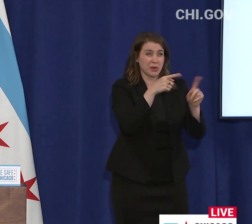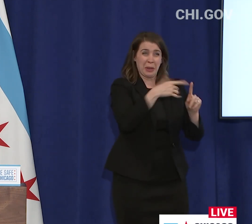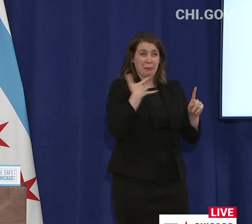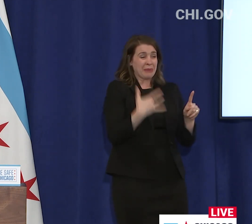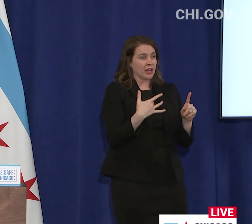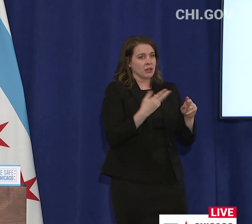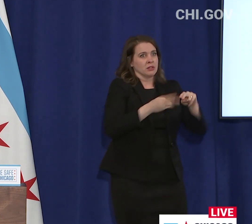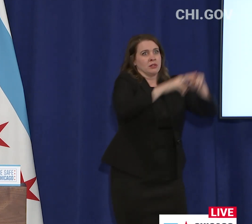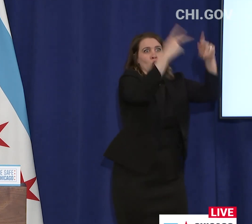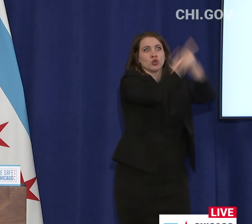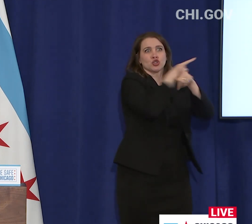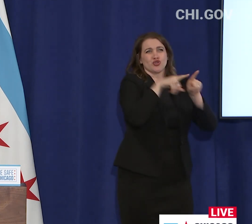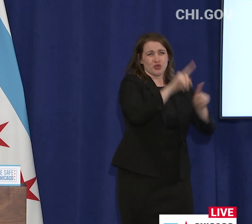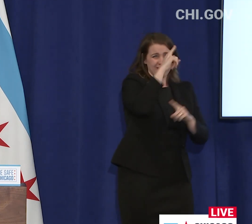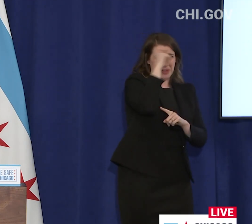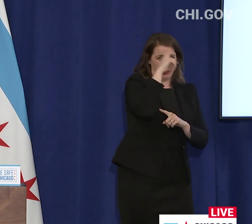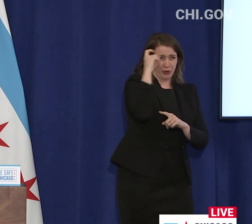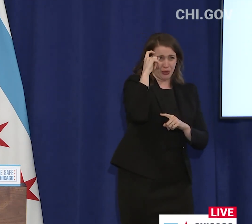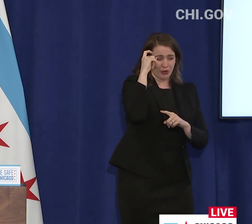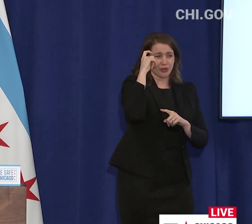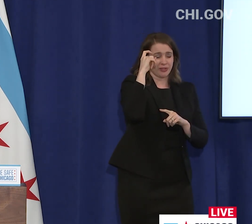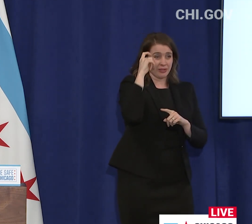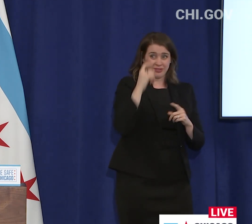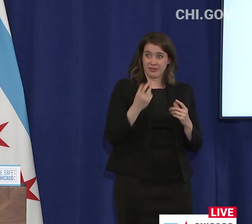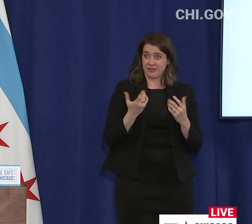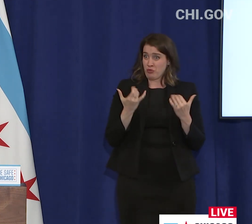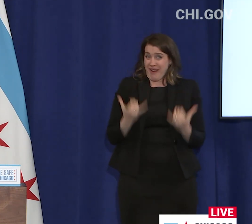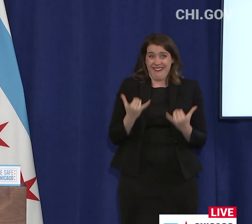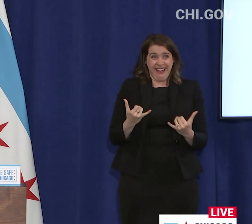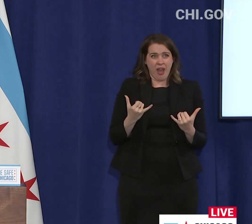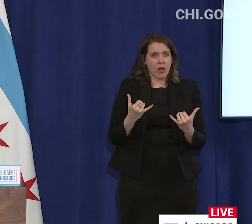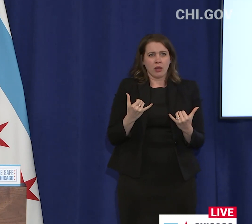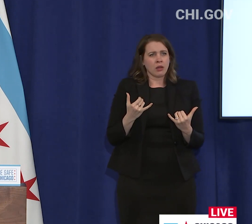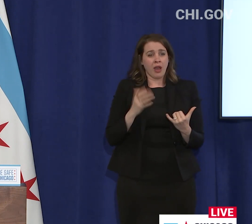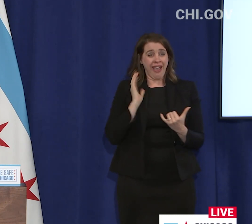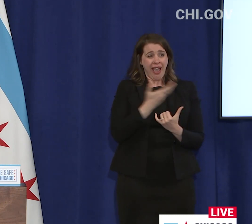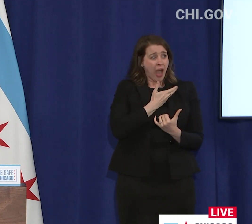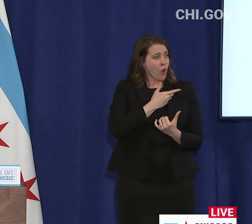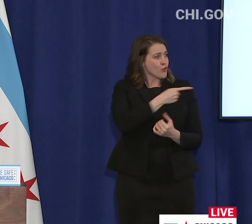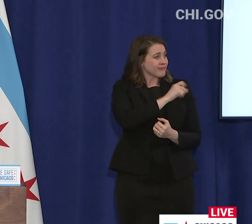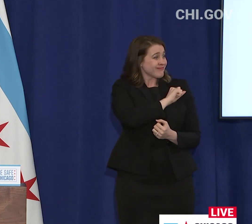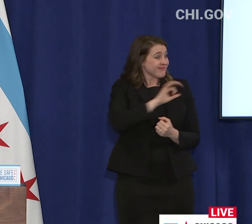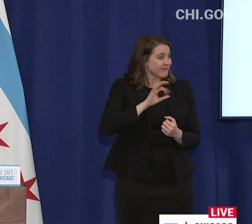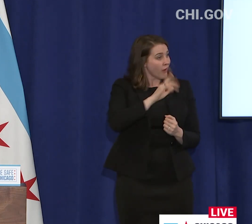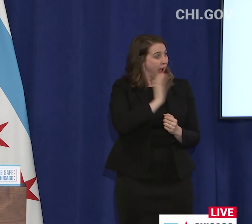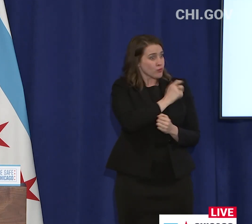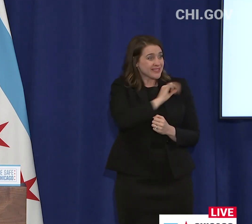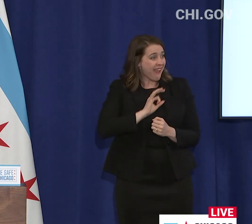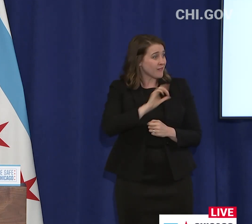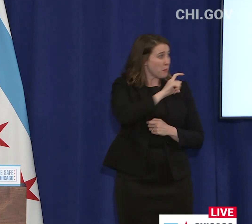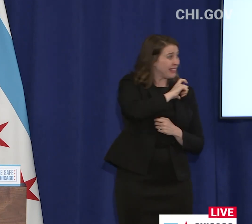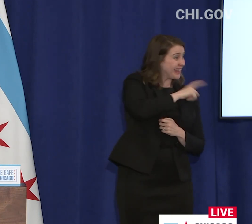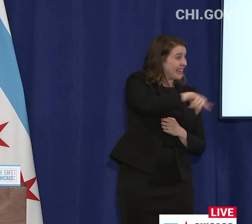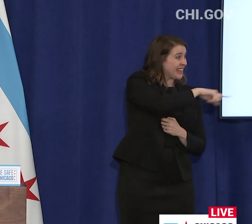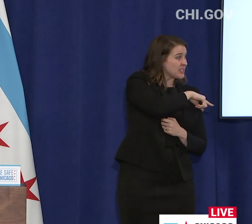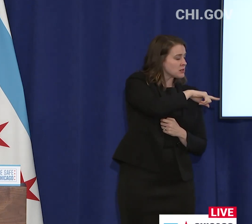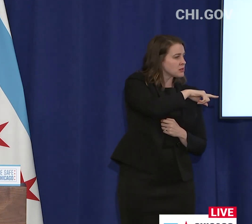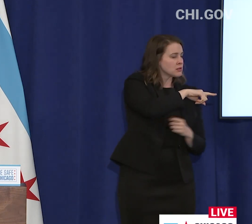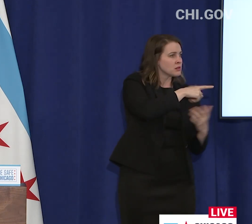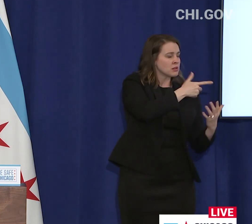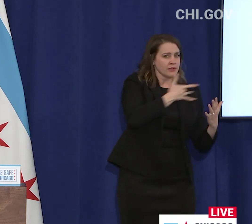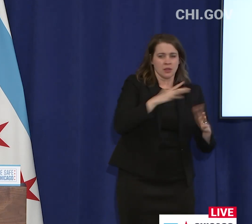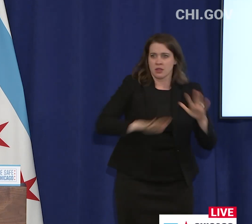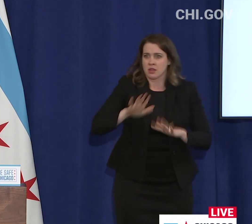and it's even more demanding when we can't deploy the full protective network of social support that we know